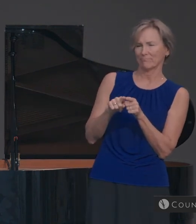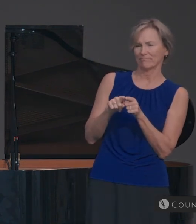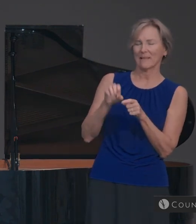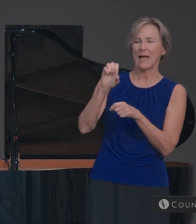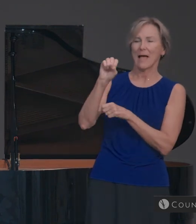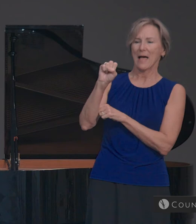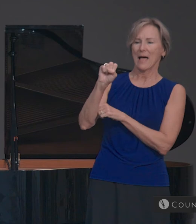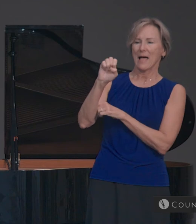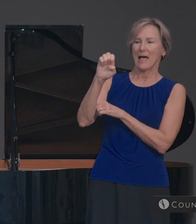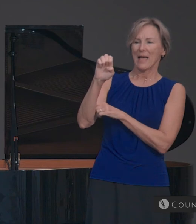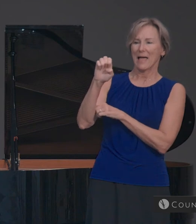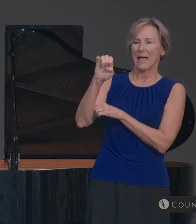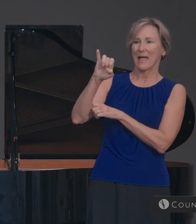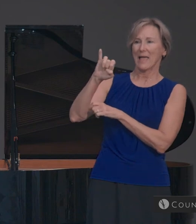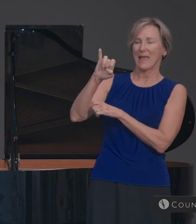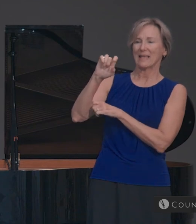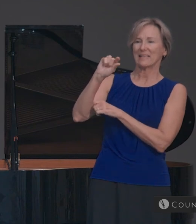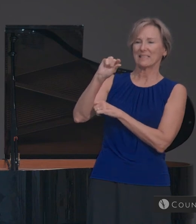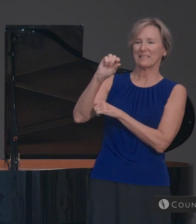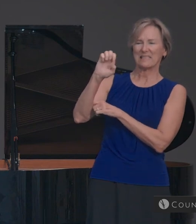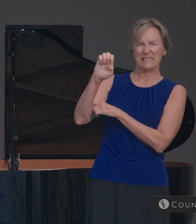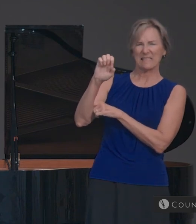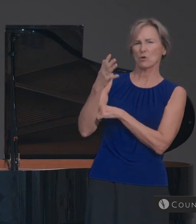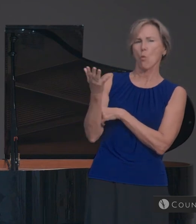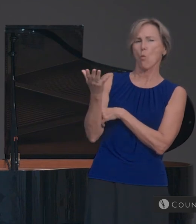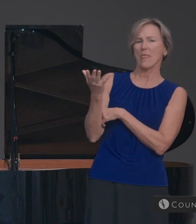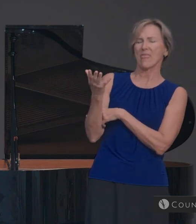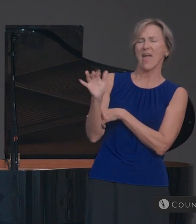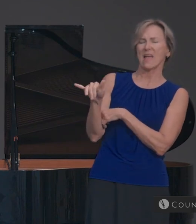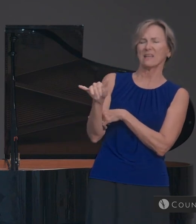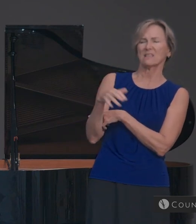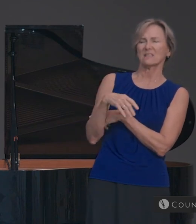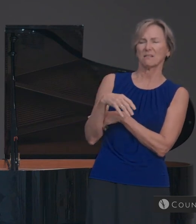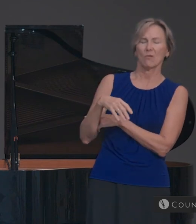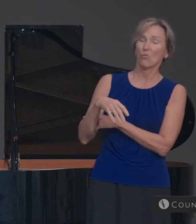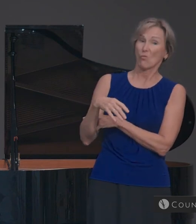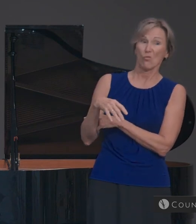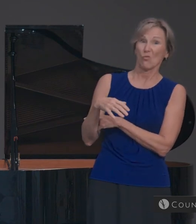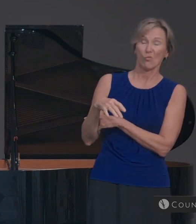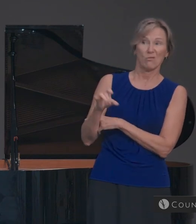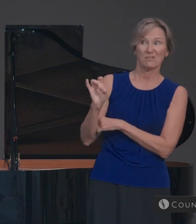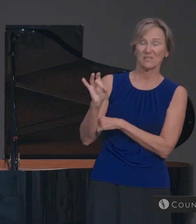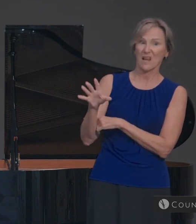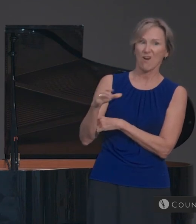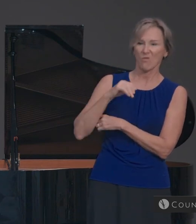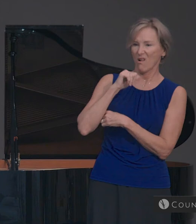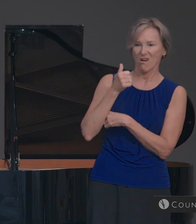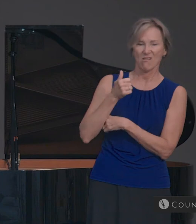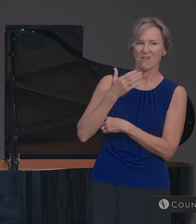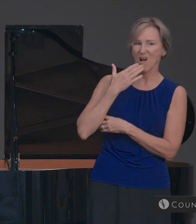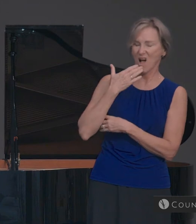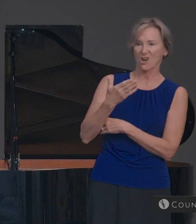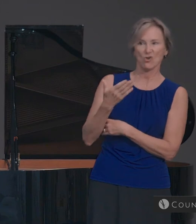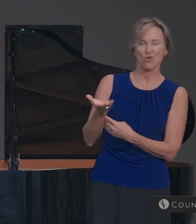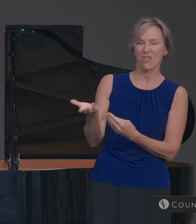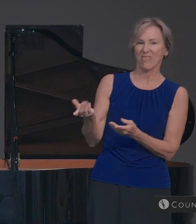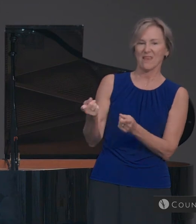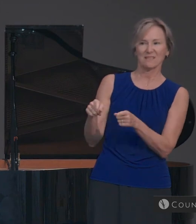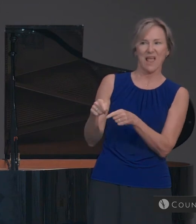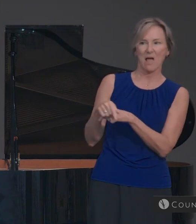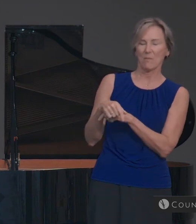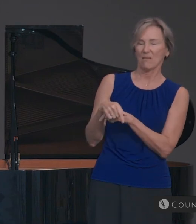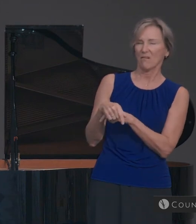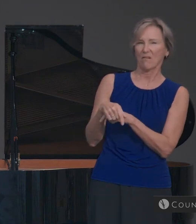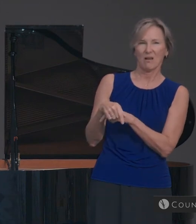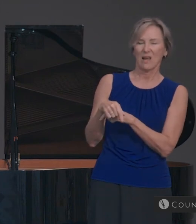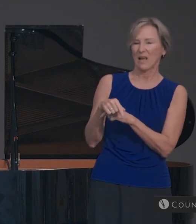what would happen. And I won't go and read all of those effects because they are not pleasant. They are not pleasant. They